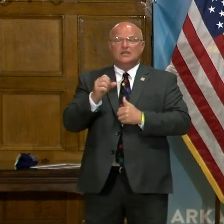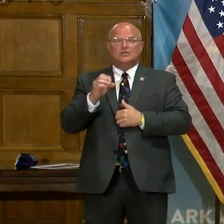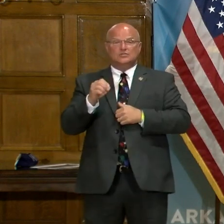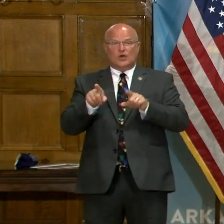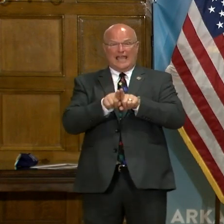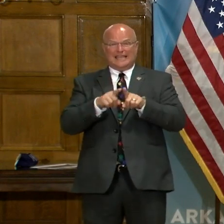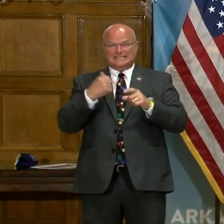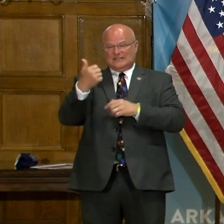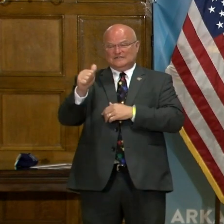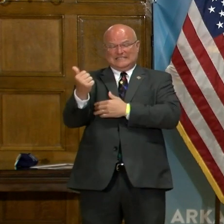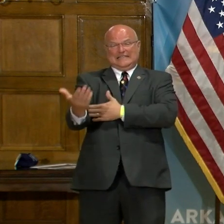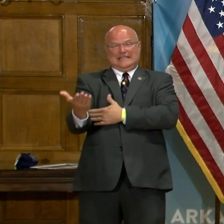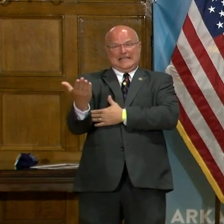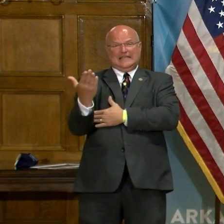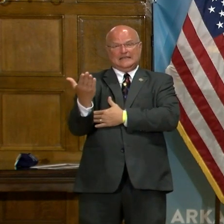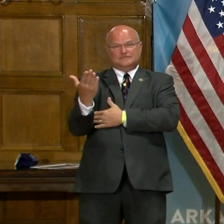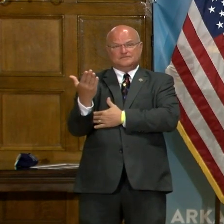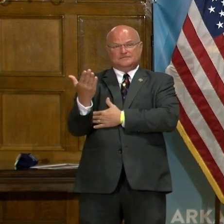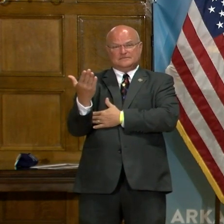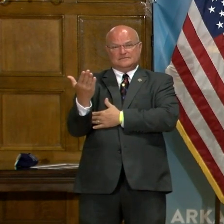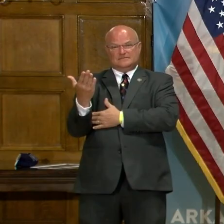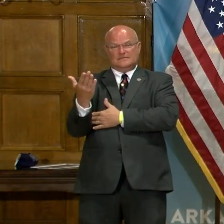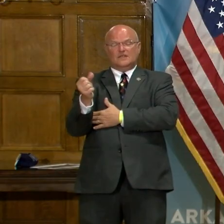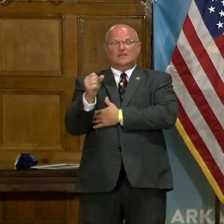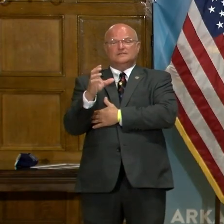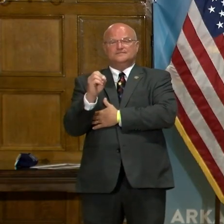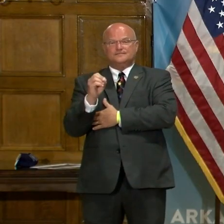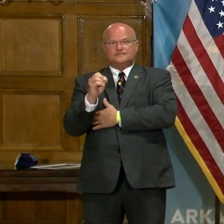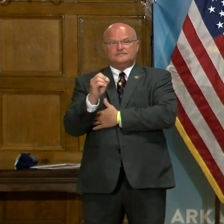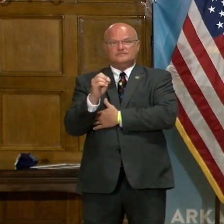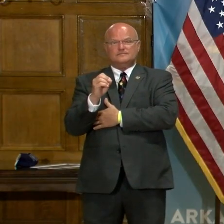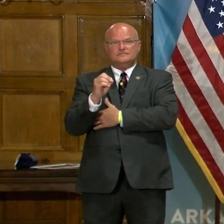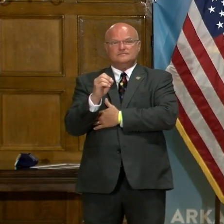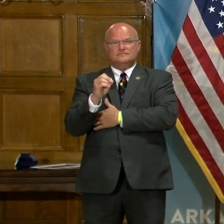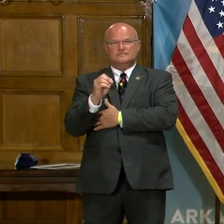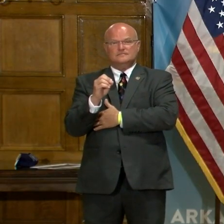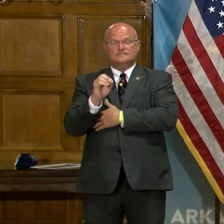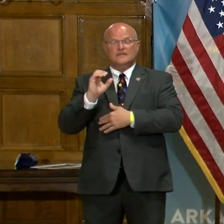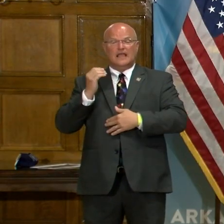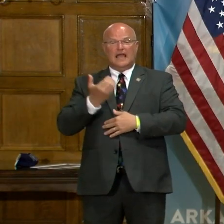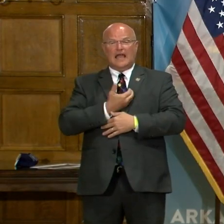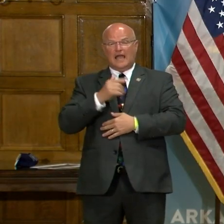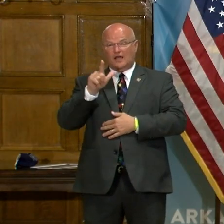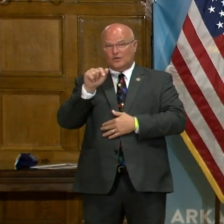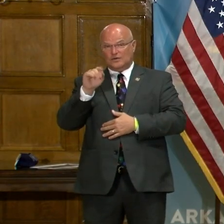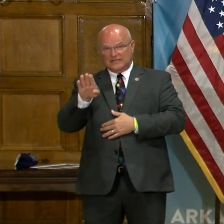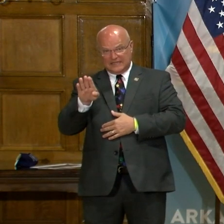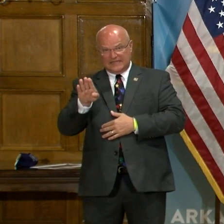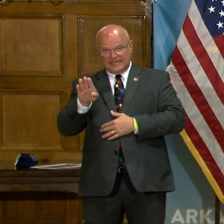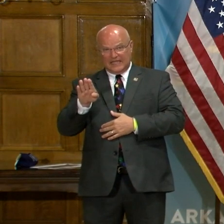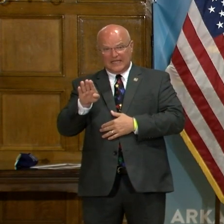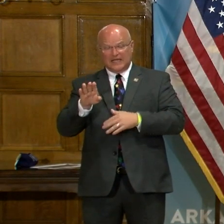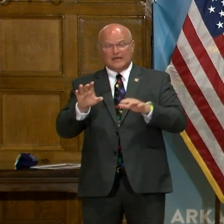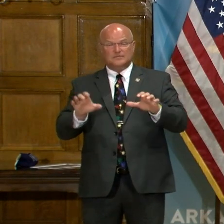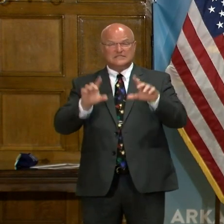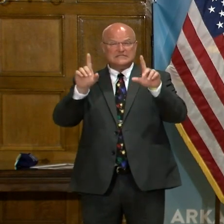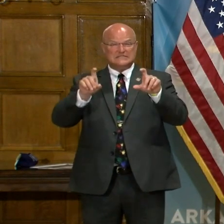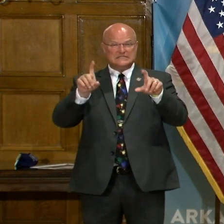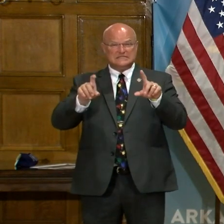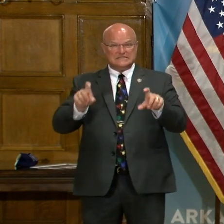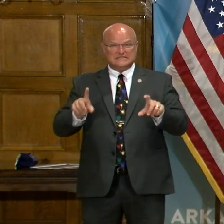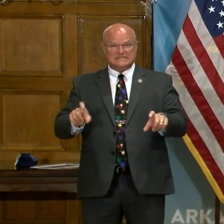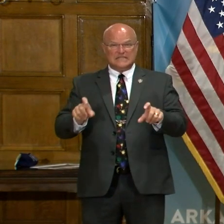it's as of 10 a.m. This morning. So our lab, does